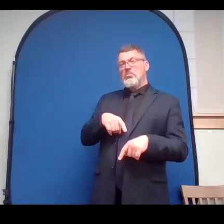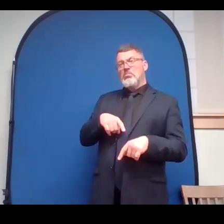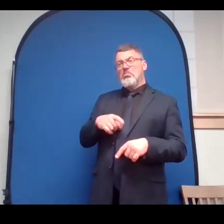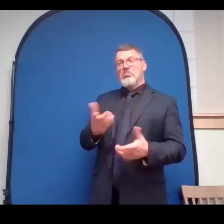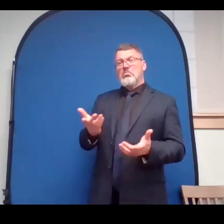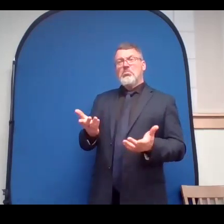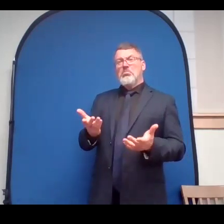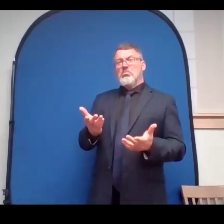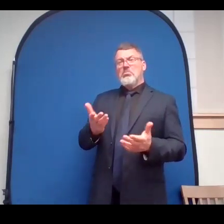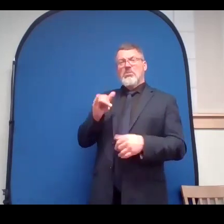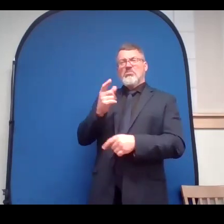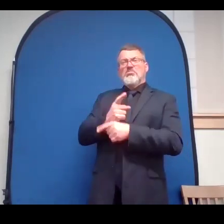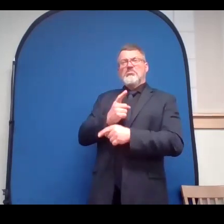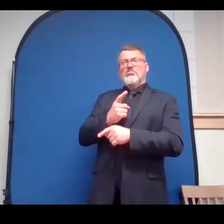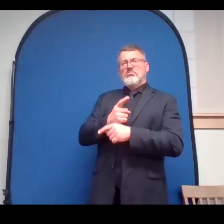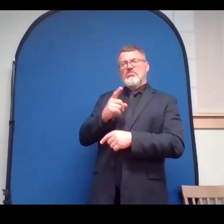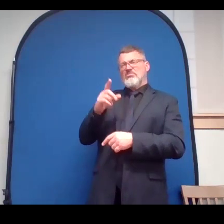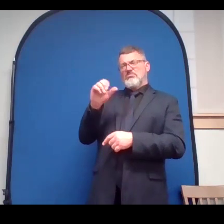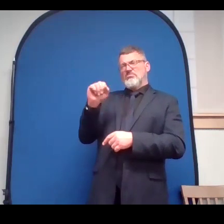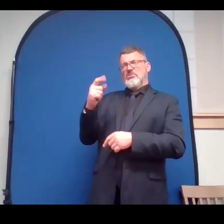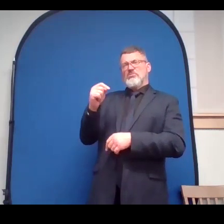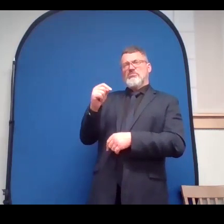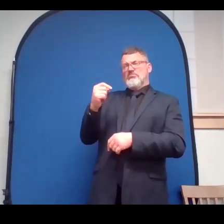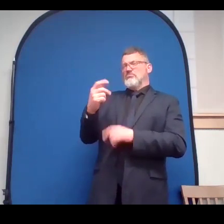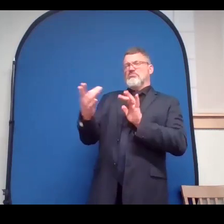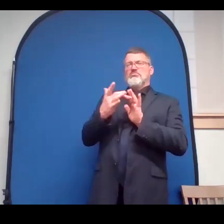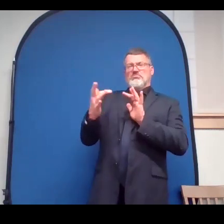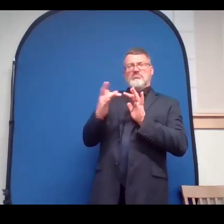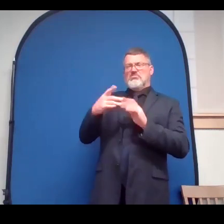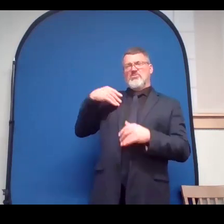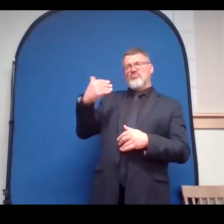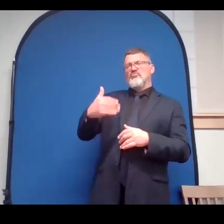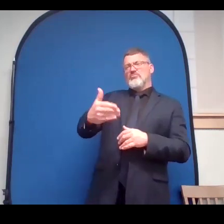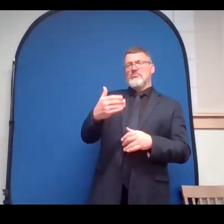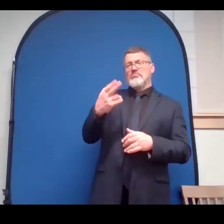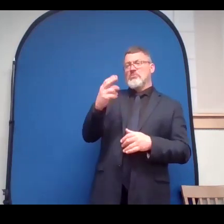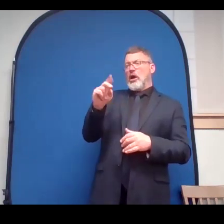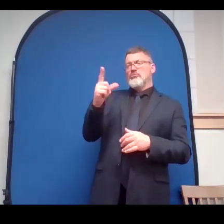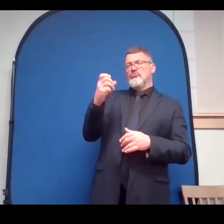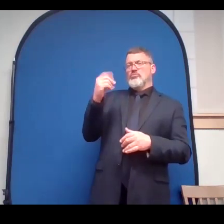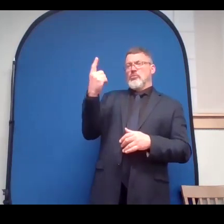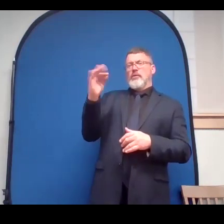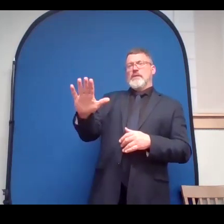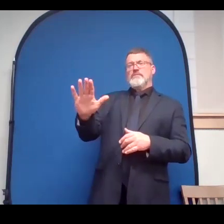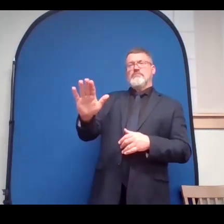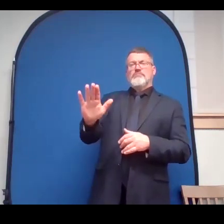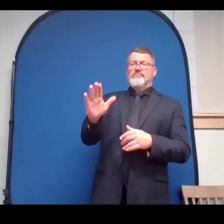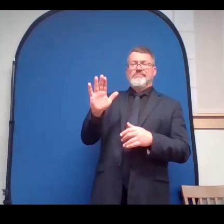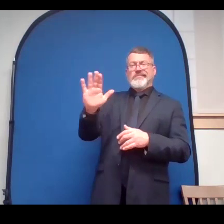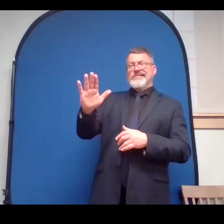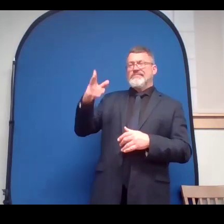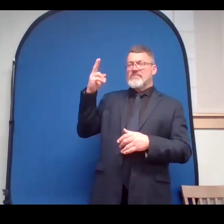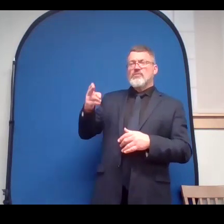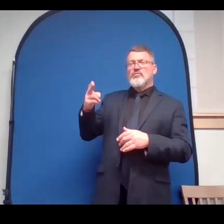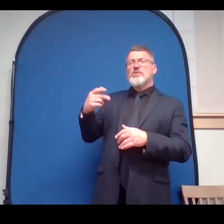me. And especially with Sergeant Hodgson, because of his history with me, we've gotten to know each